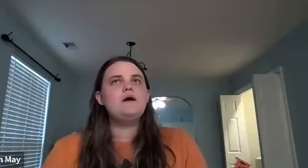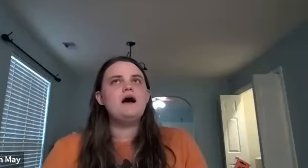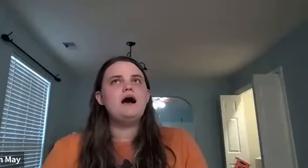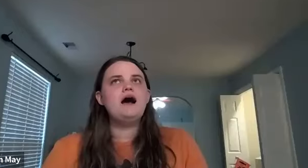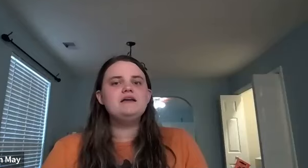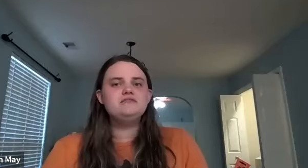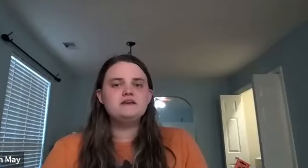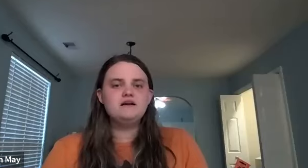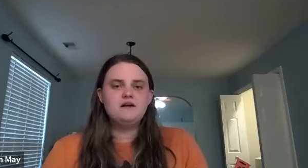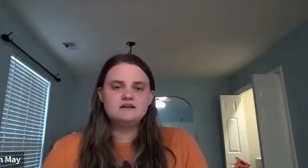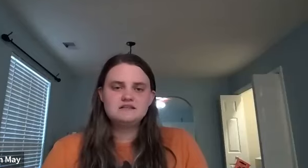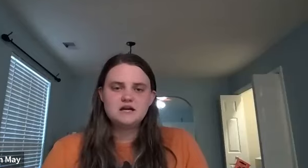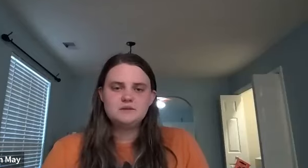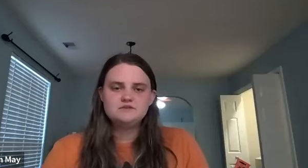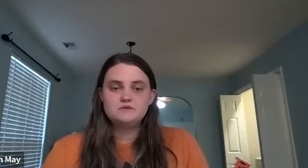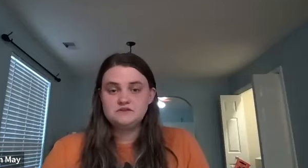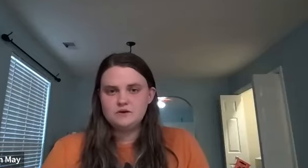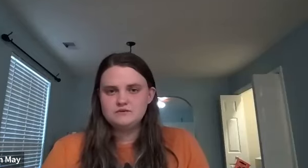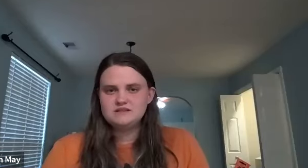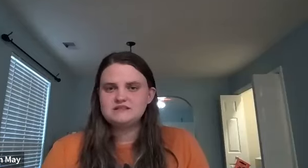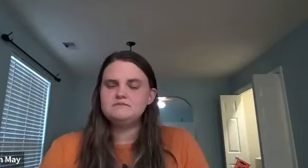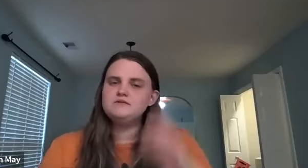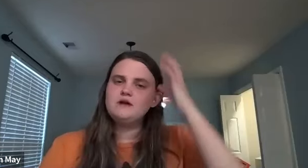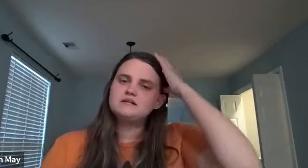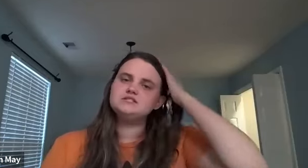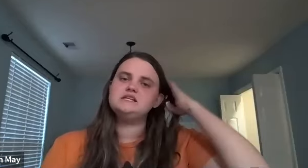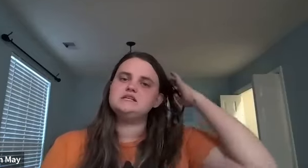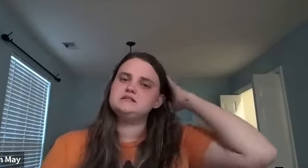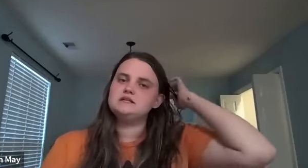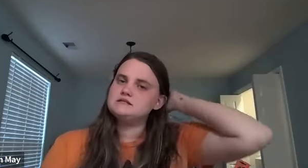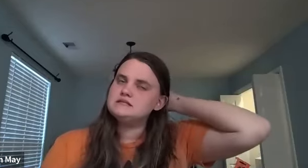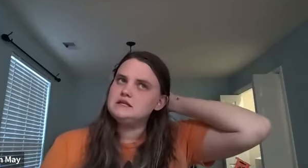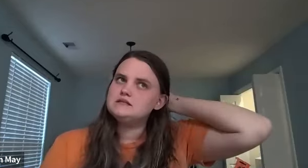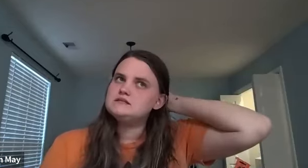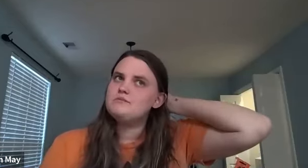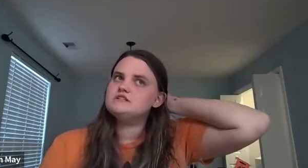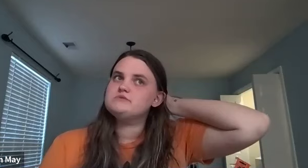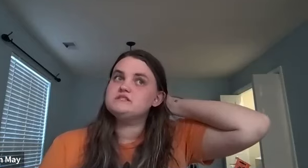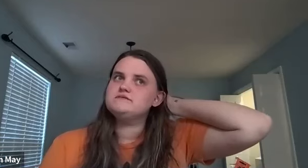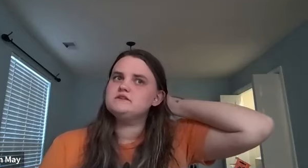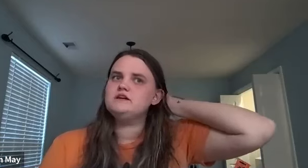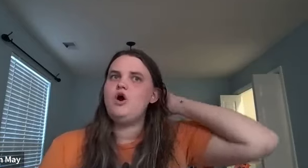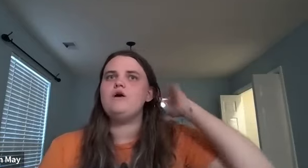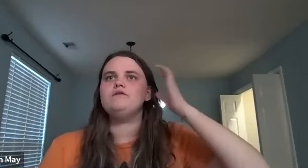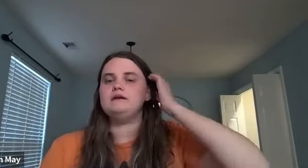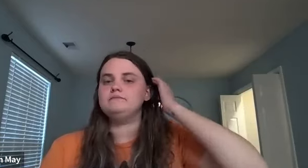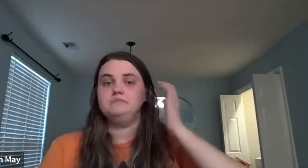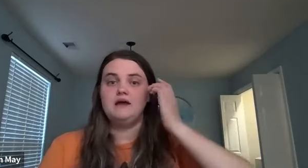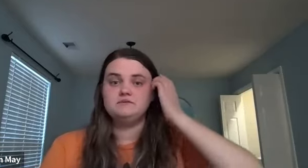So I think a lot of times with those, because I've never actually seen someone specifically call, like have to